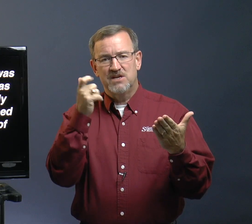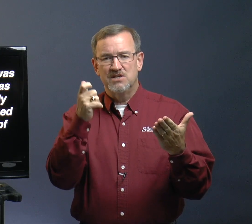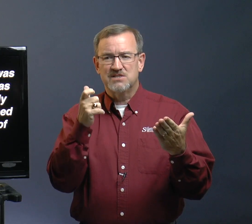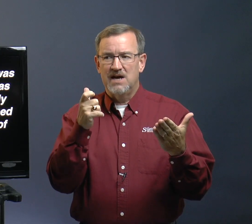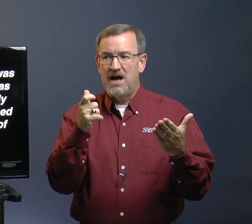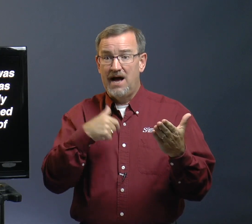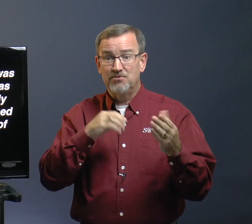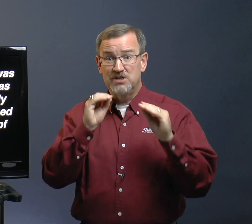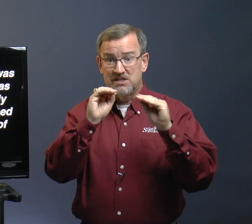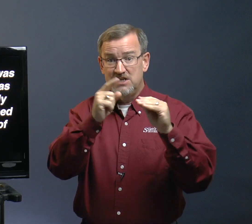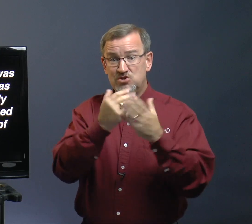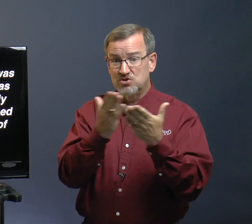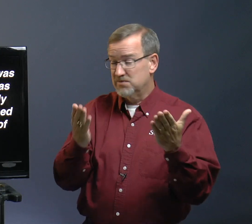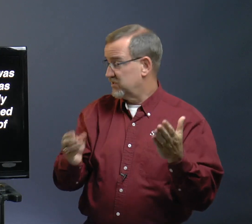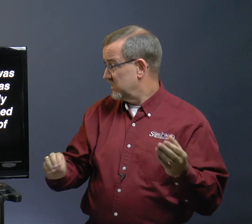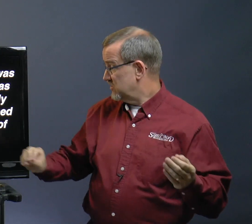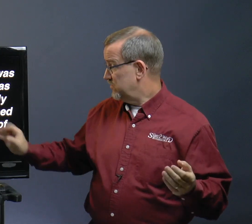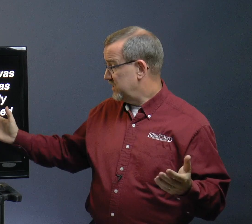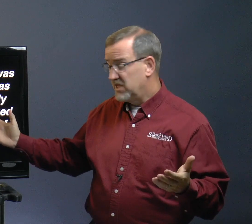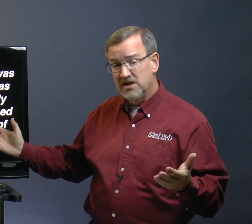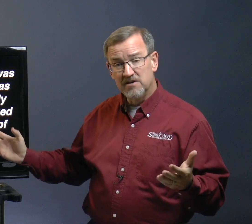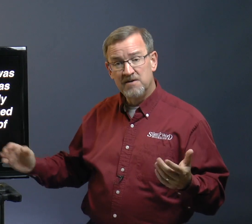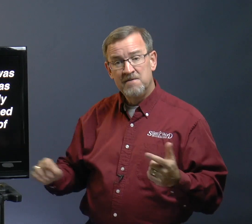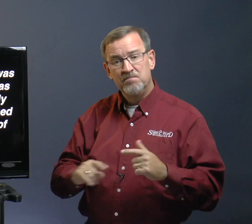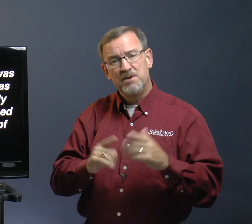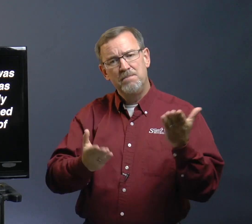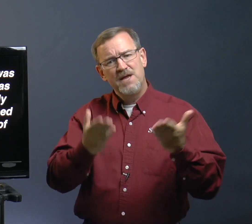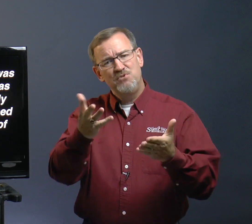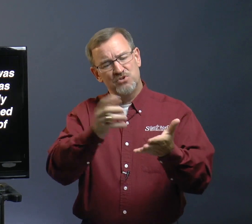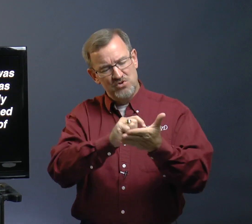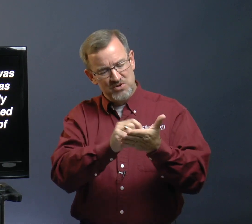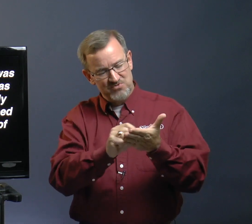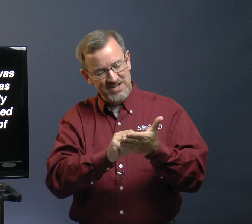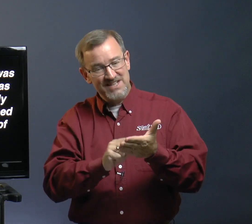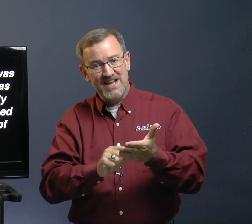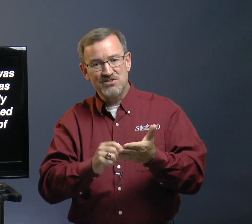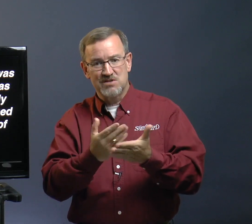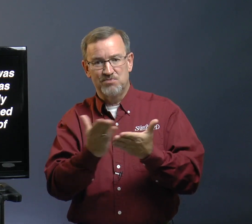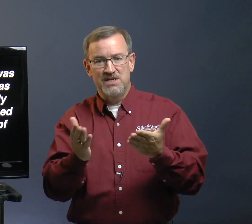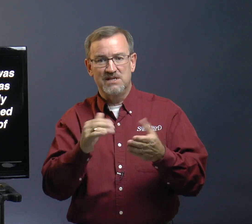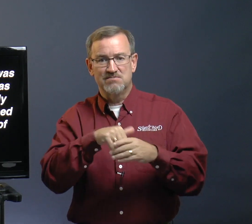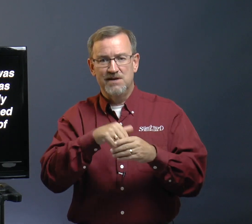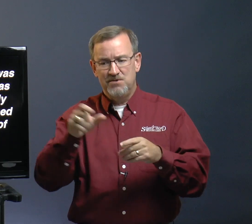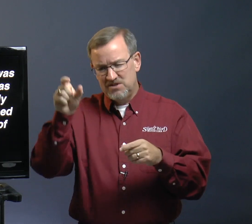because I'm going to teach you some things. It'll be here. But maybe you're going to want to write down some things, maybe in the